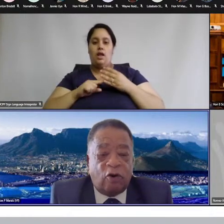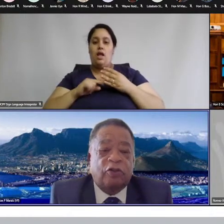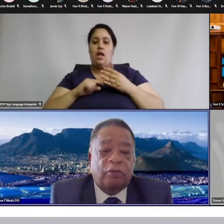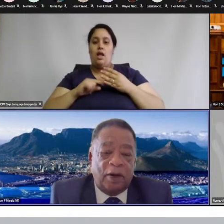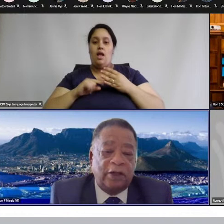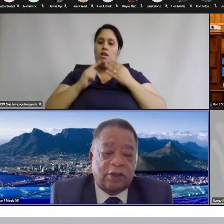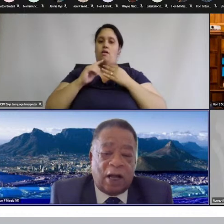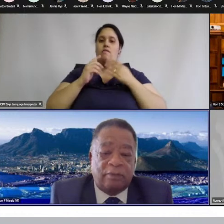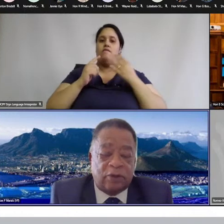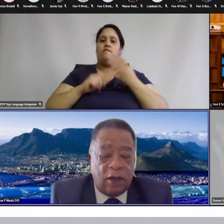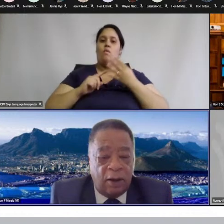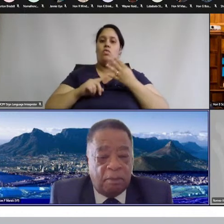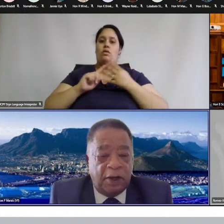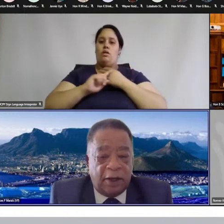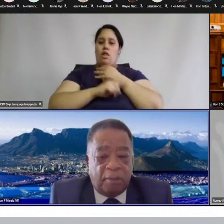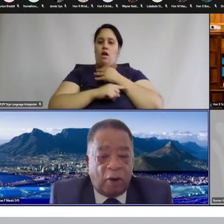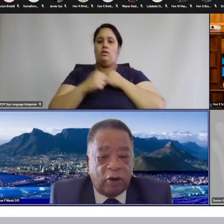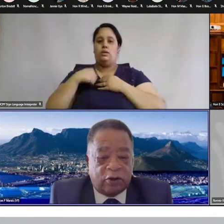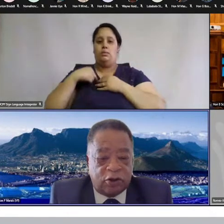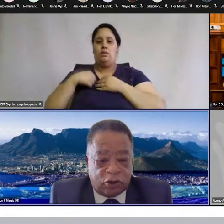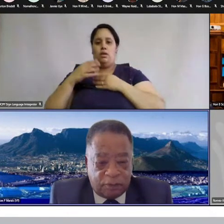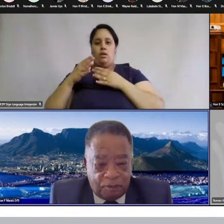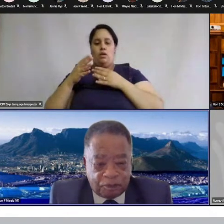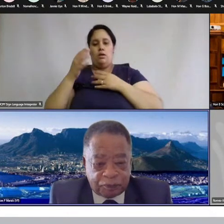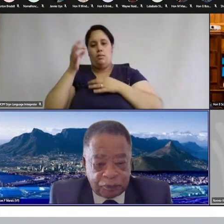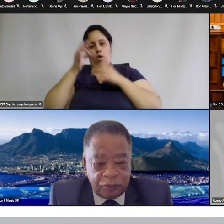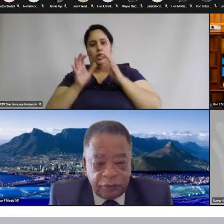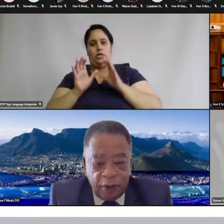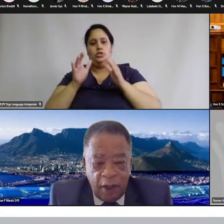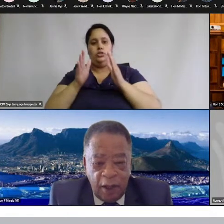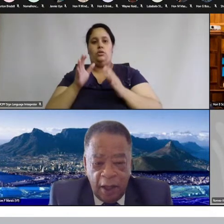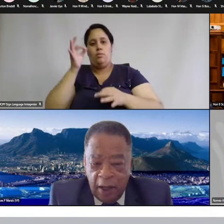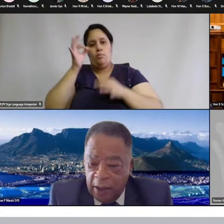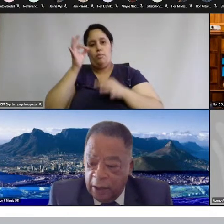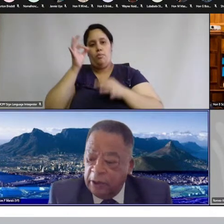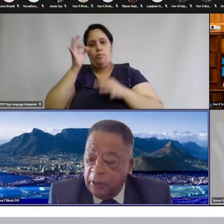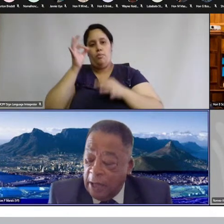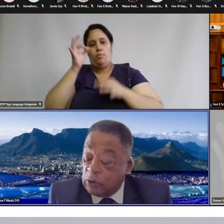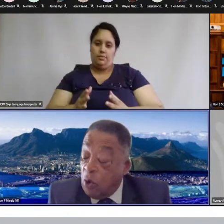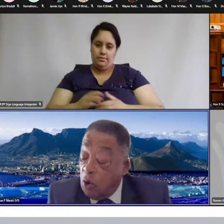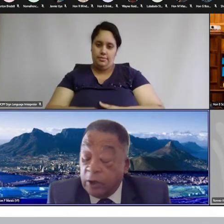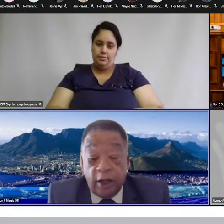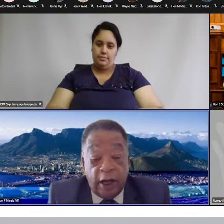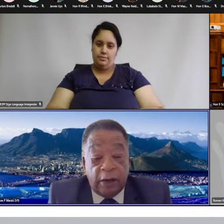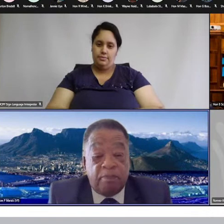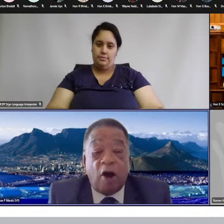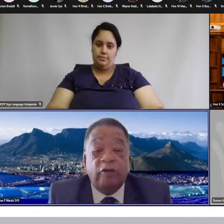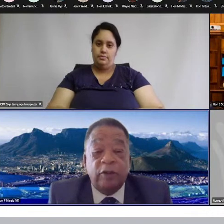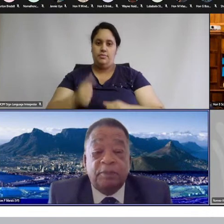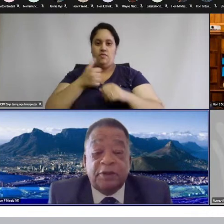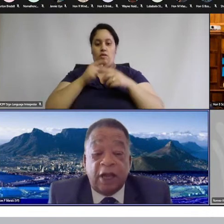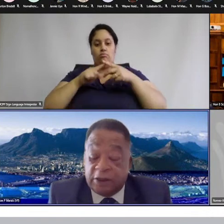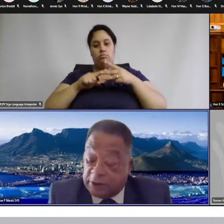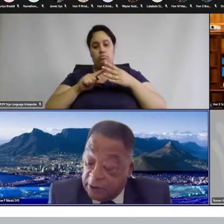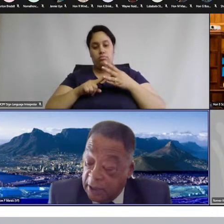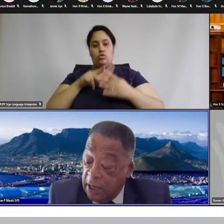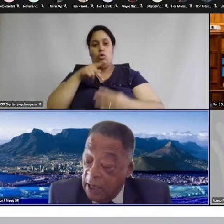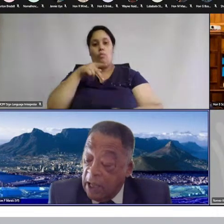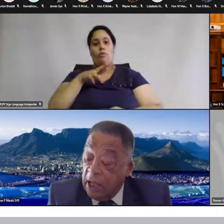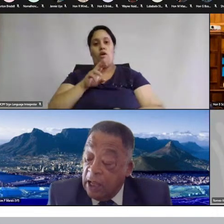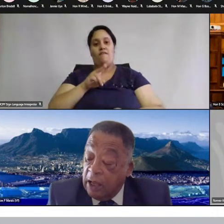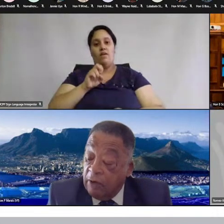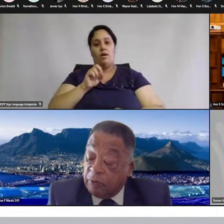then fourth place comes being a politician. In that order, and Proverbs